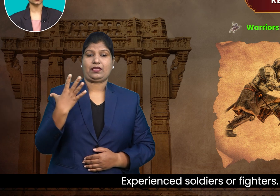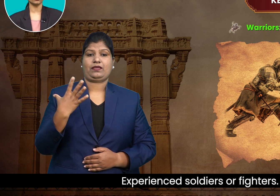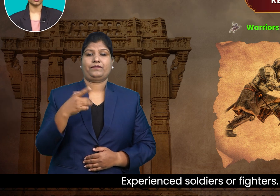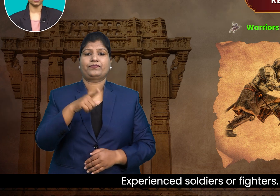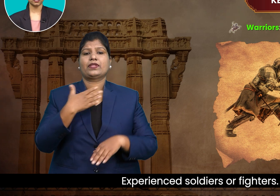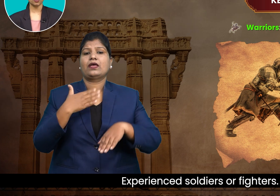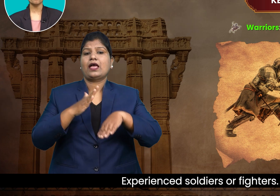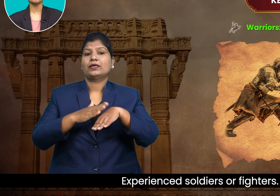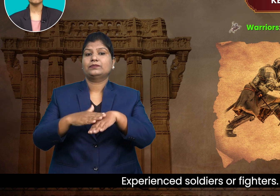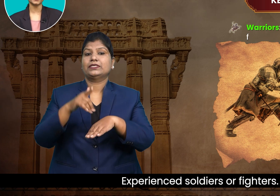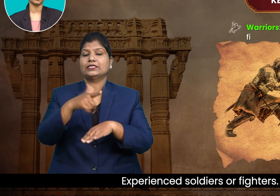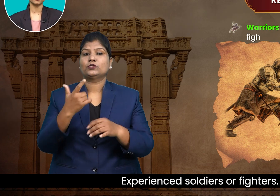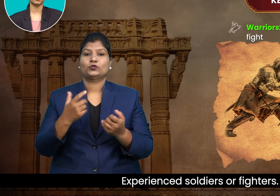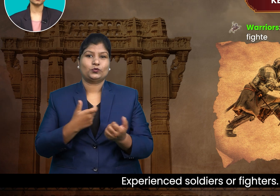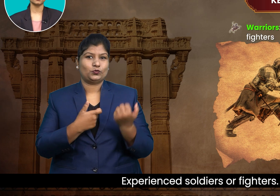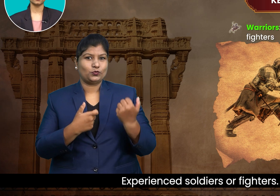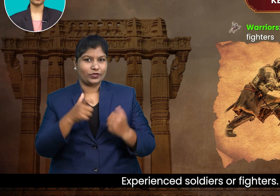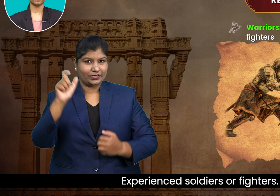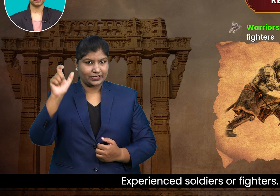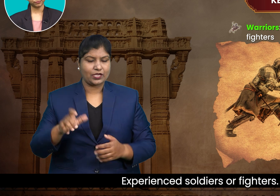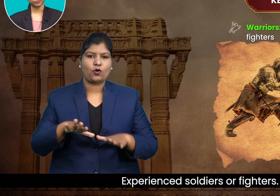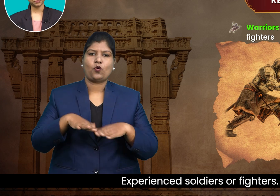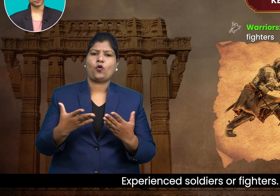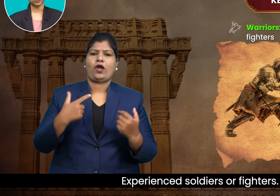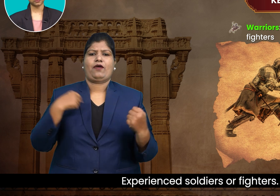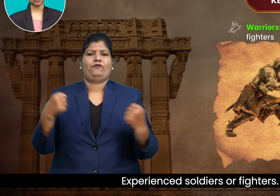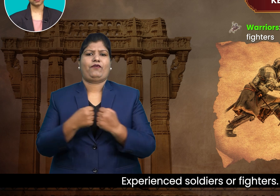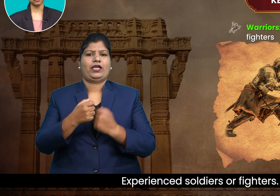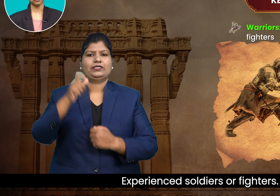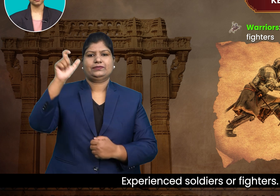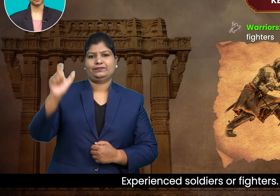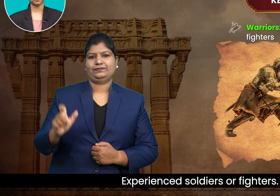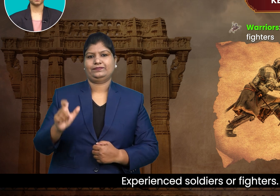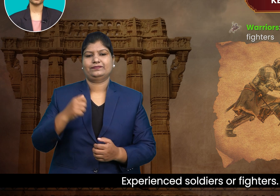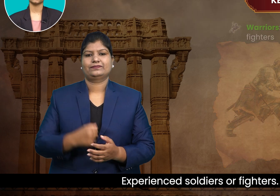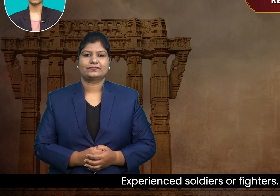experienced soldiers or fighters.